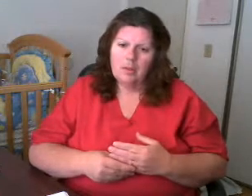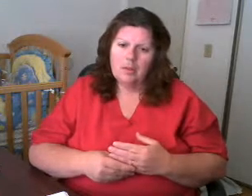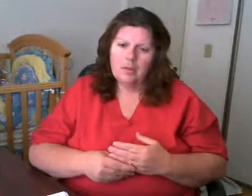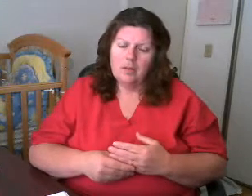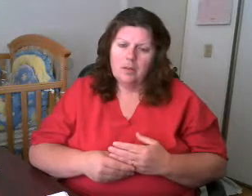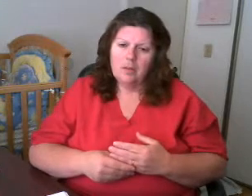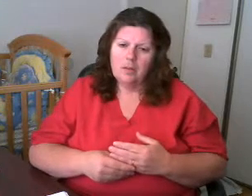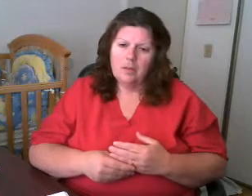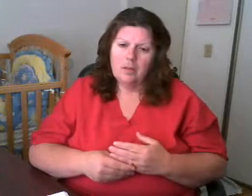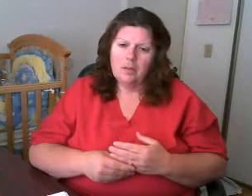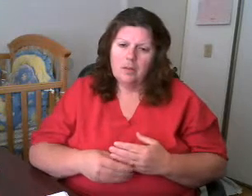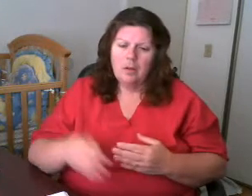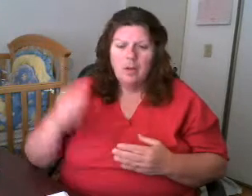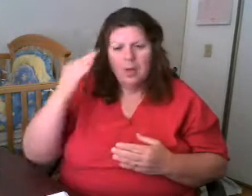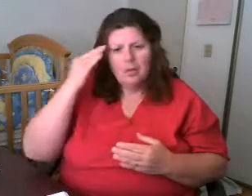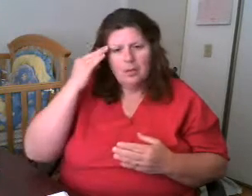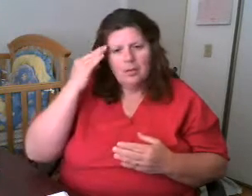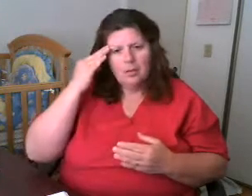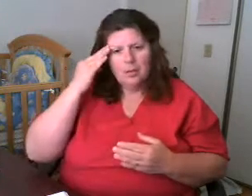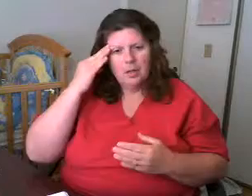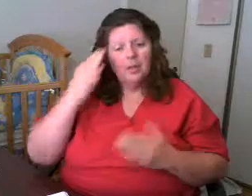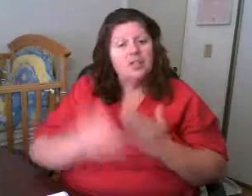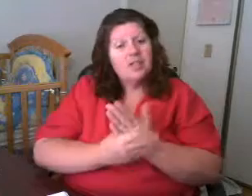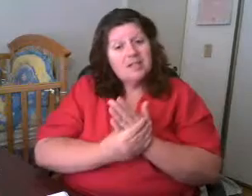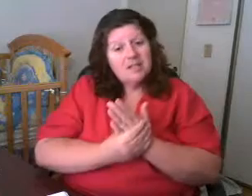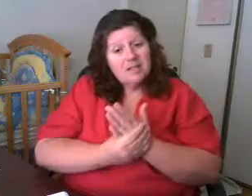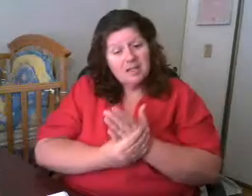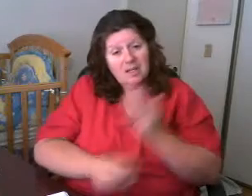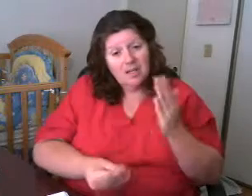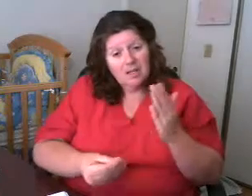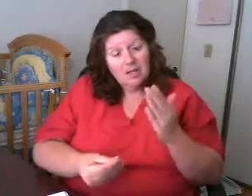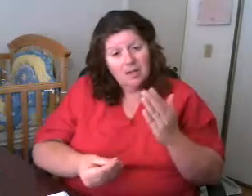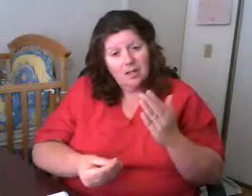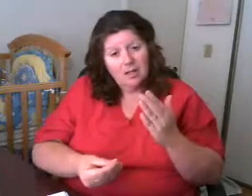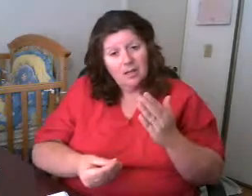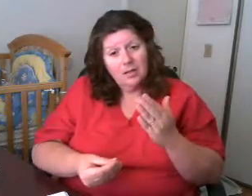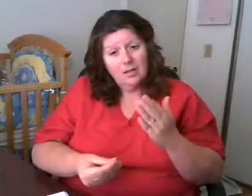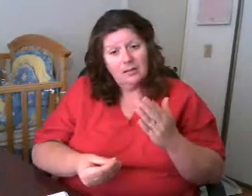there are knowledge and skill statements related to that I will expect that you will